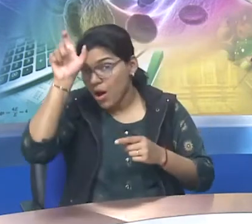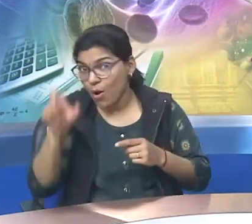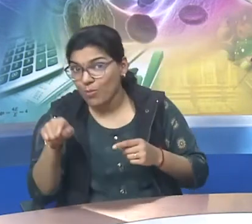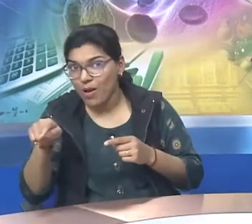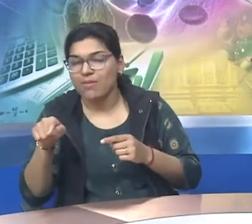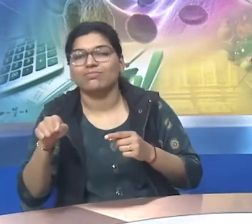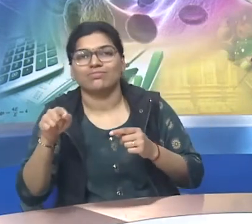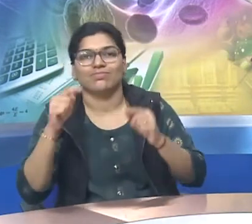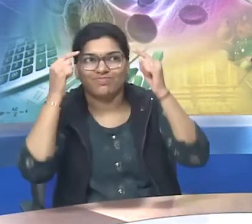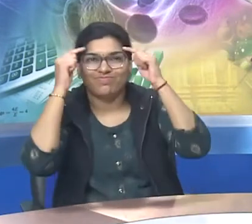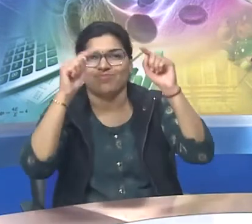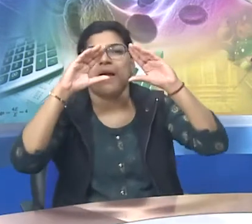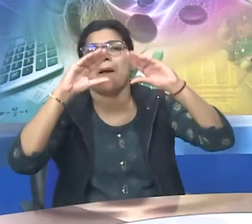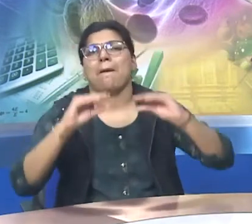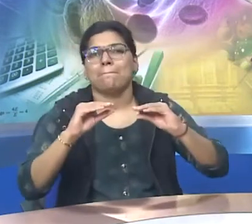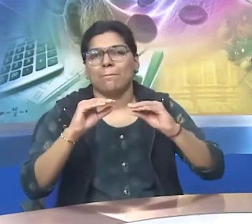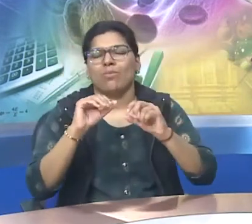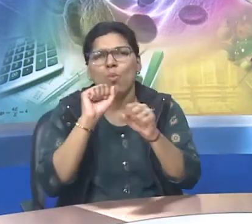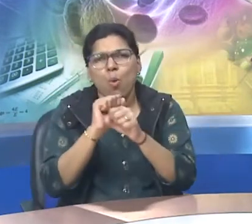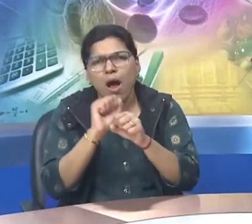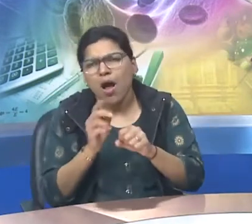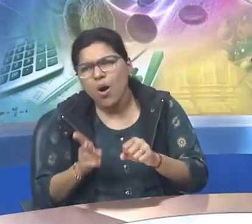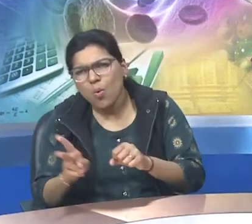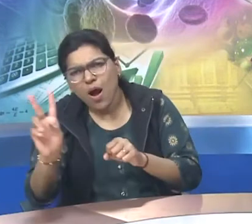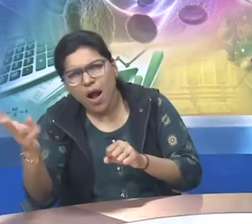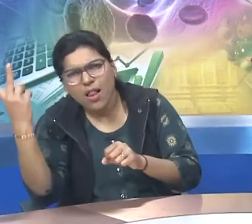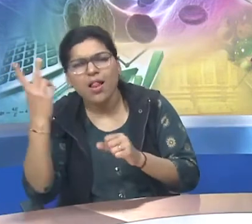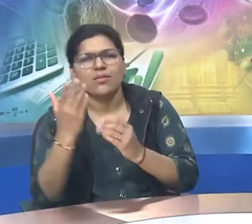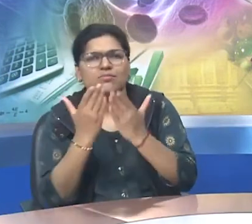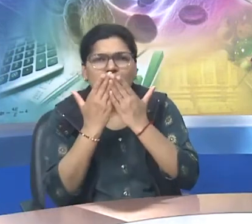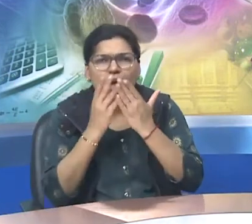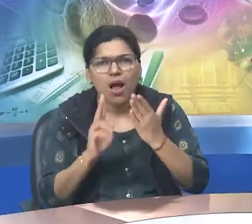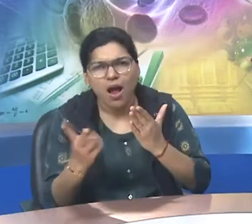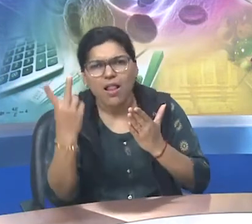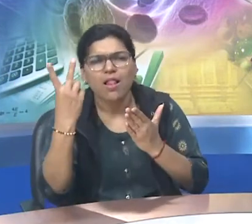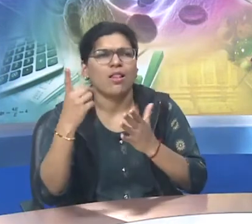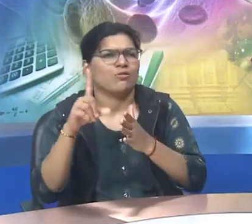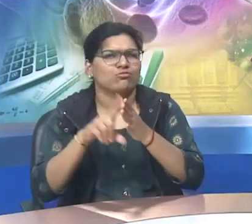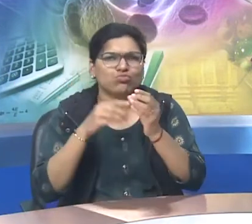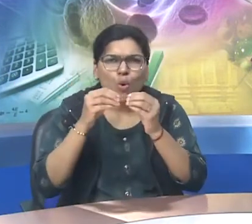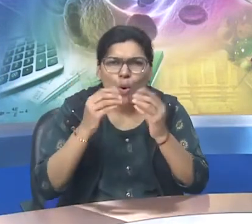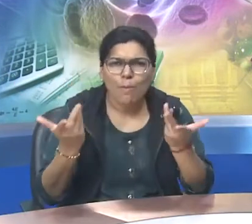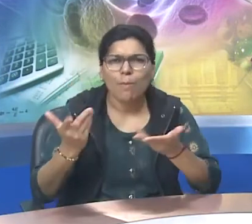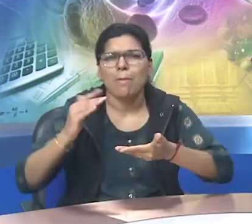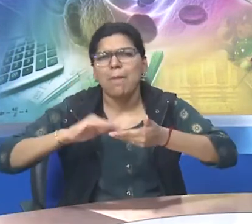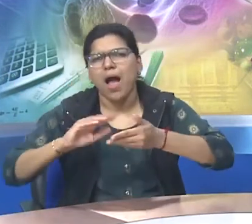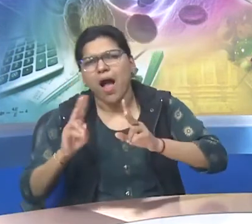but that connection is not felt.